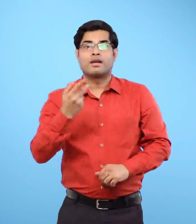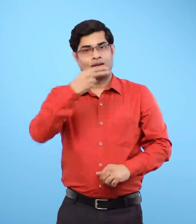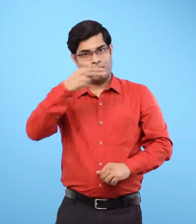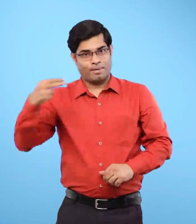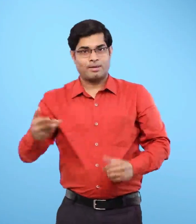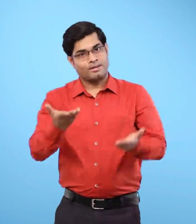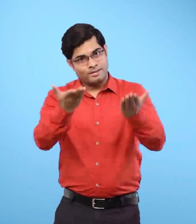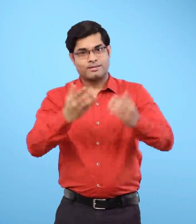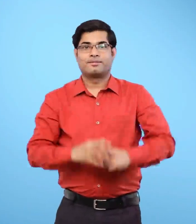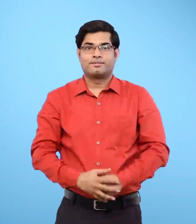Dash.